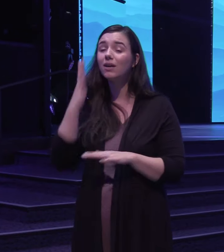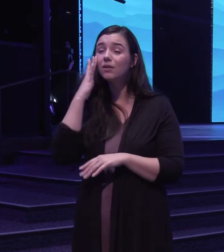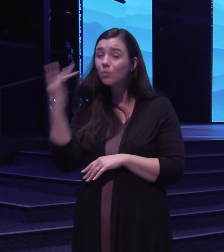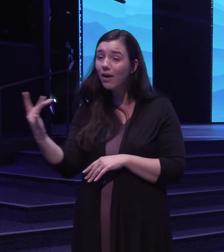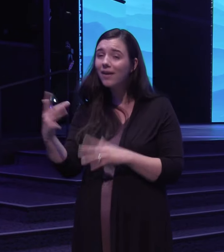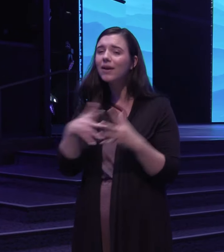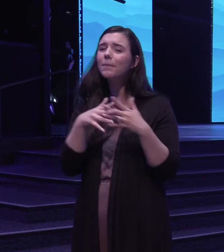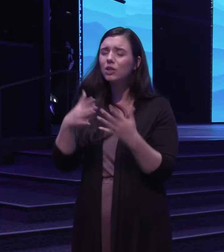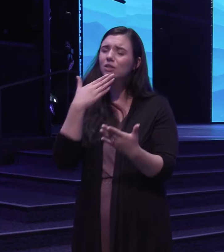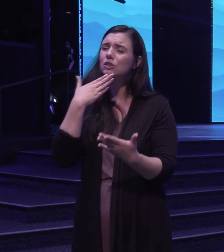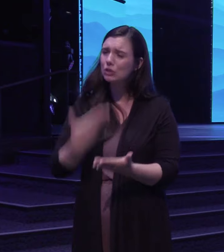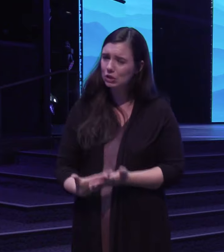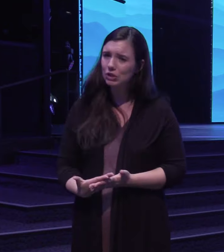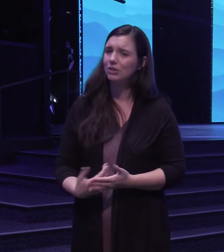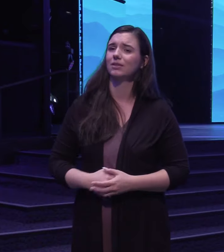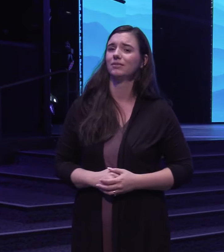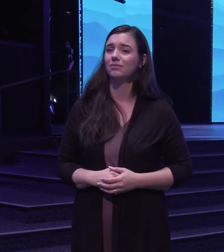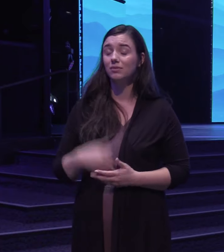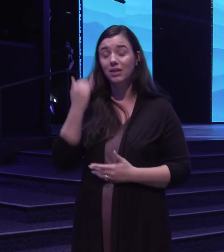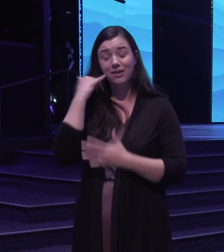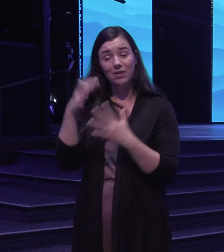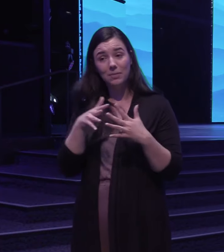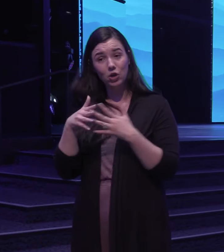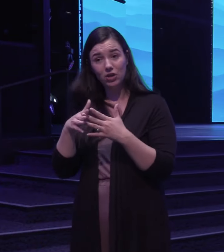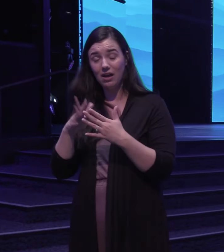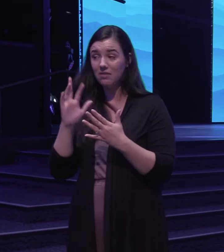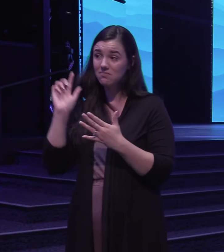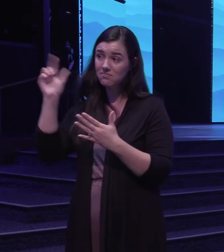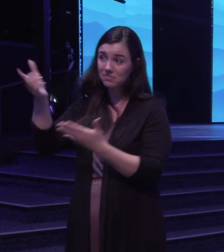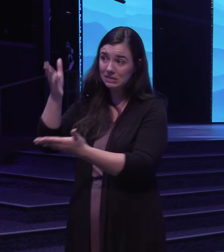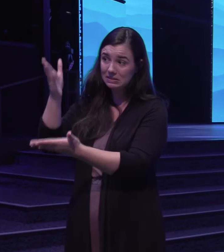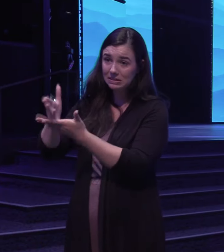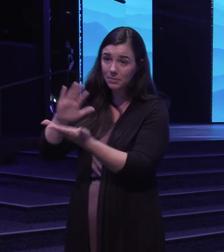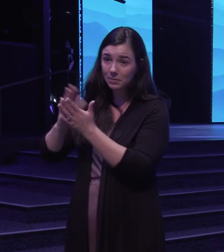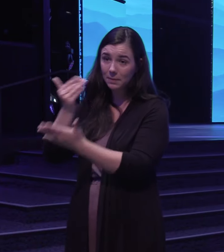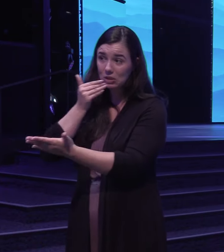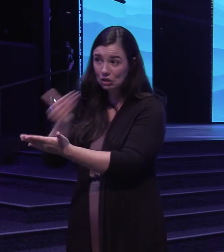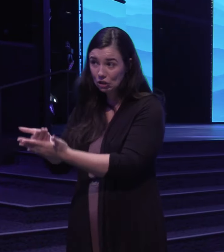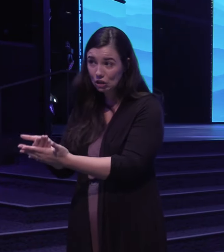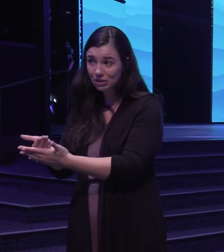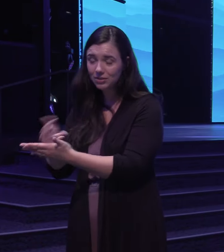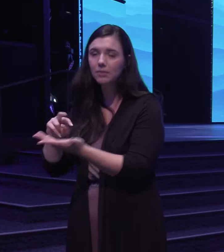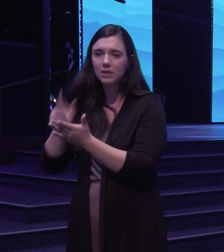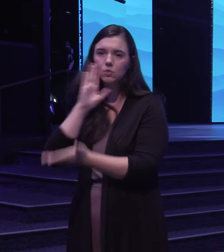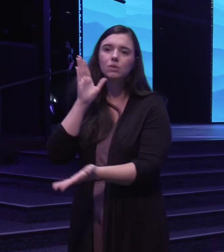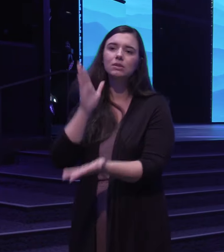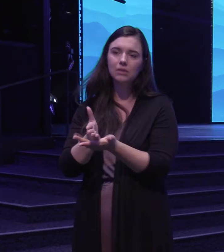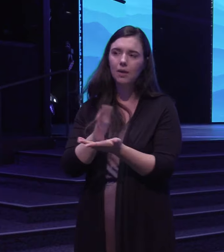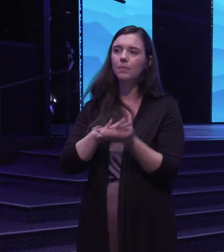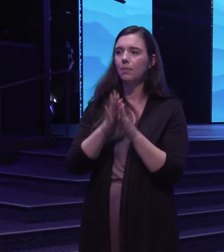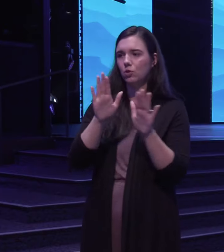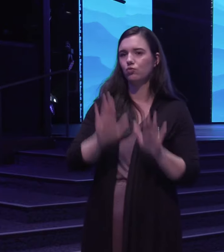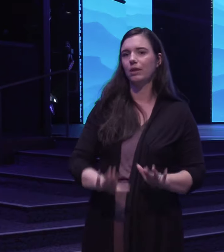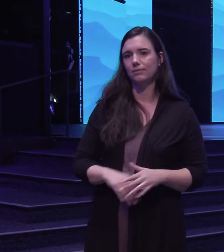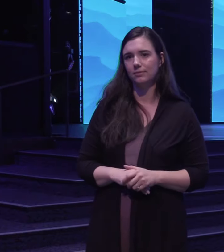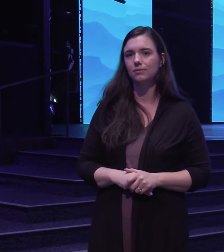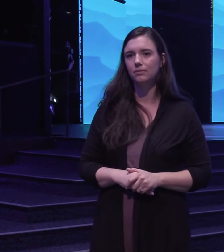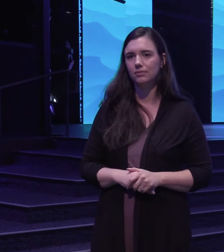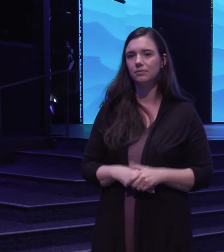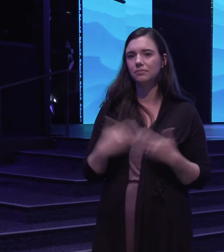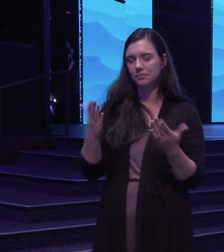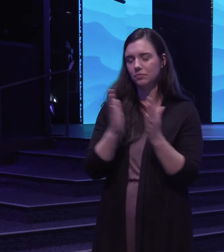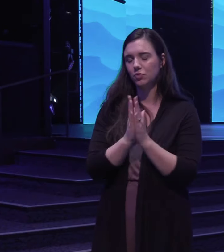America is good. And if America ever ceases to be good, she will cease to be great. Let